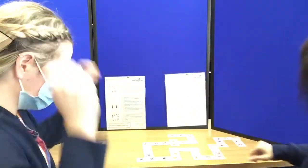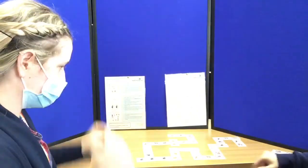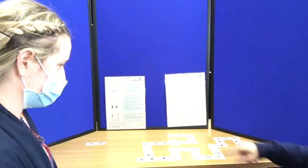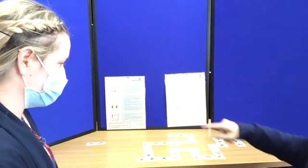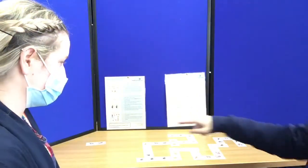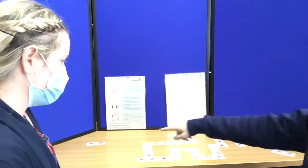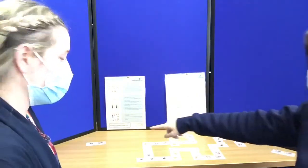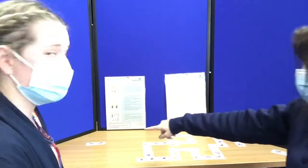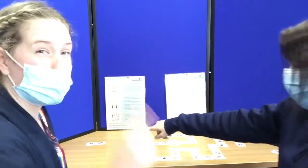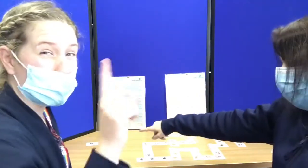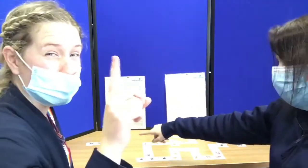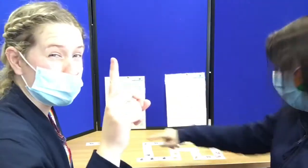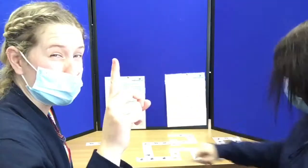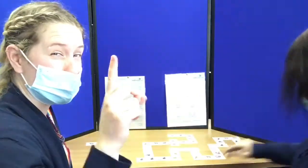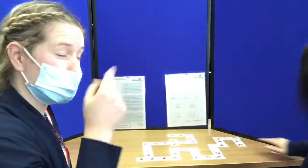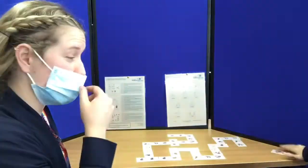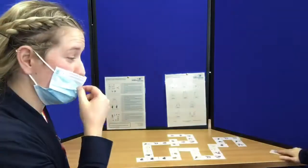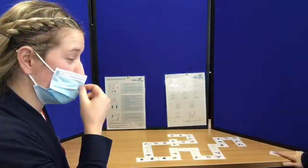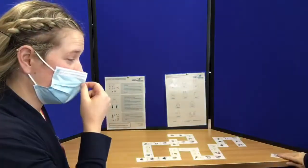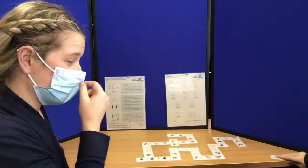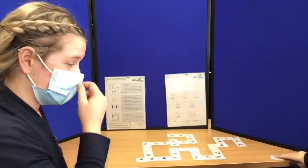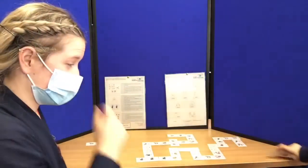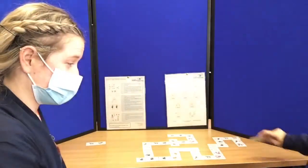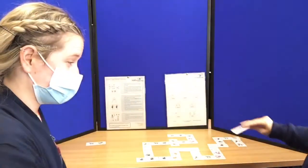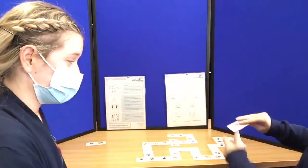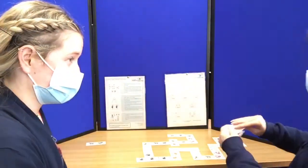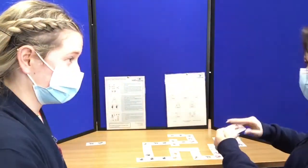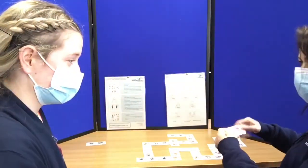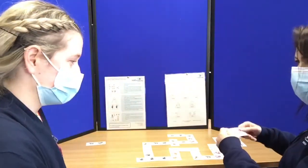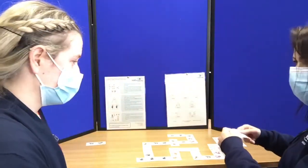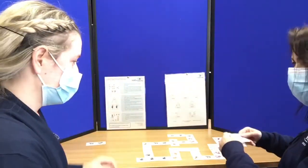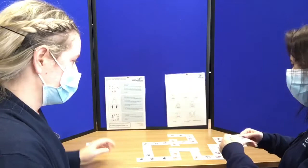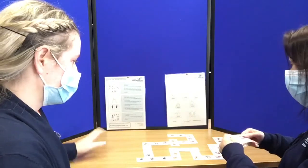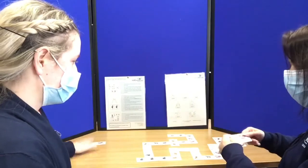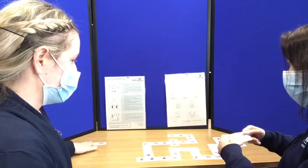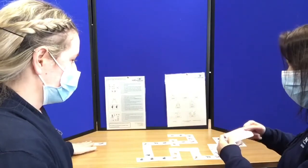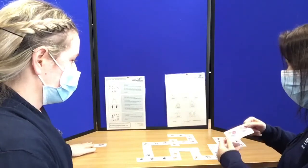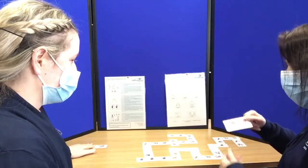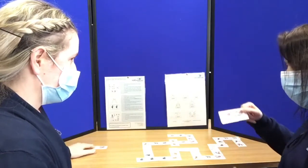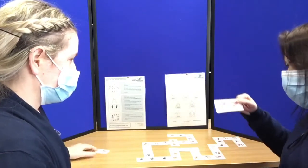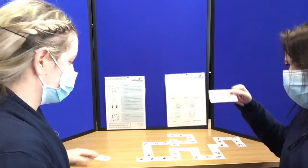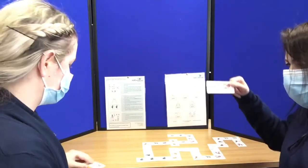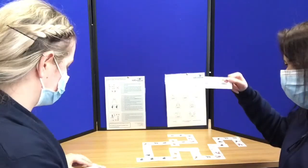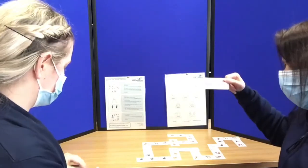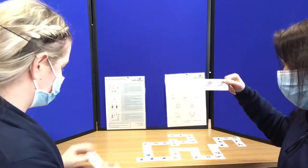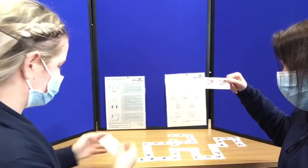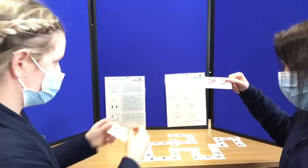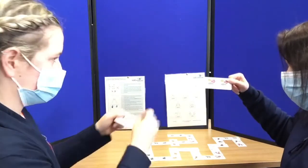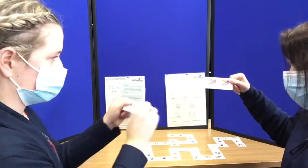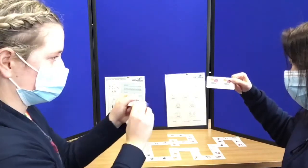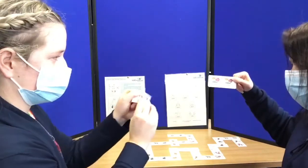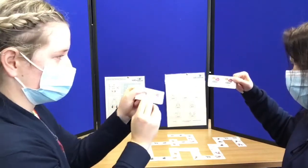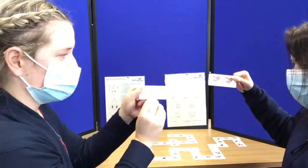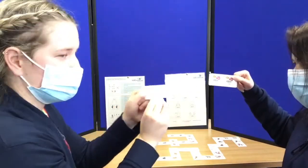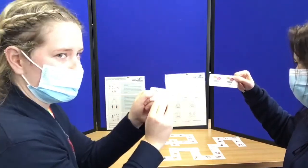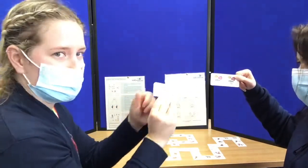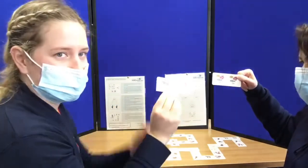you have left? I have one more domino left. And I have one left as well. Will we hold them up? What have we got? Oh. But